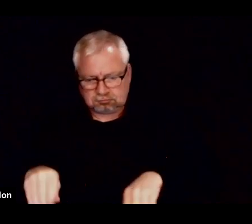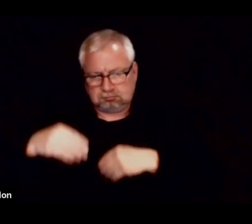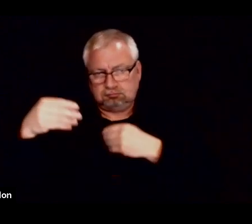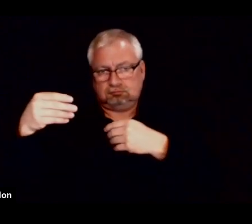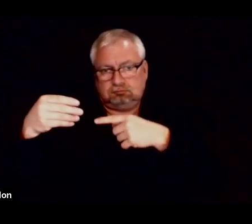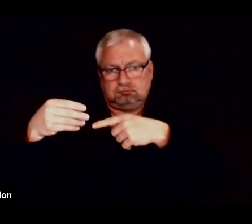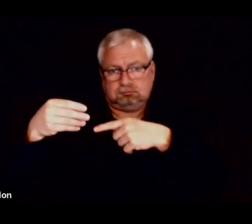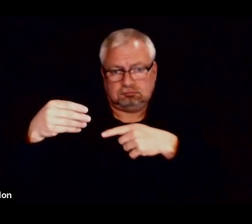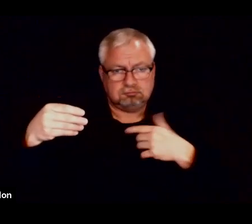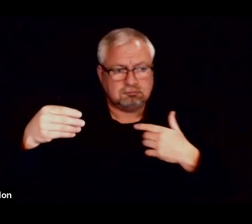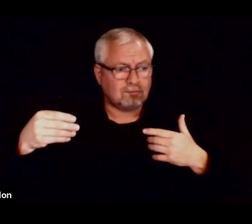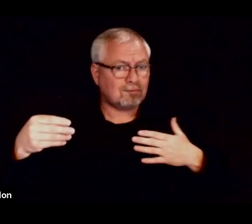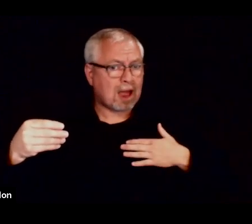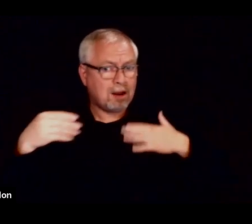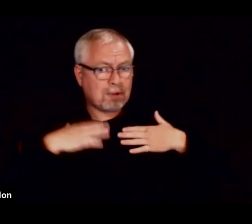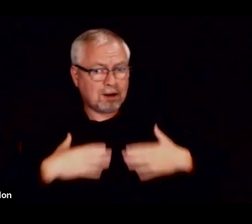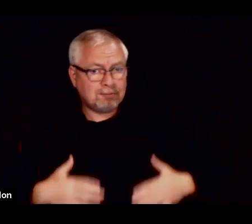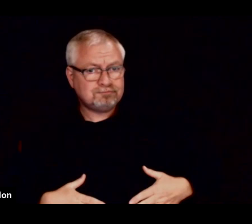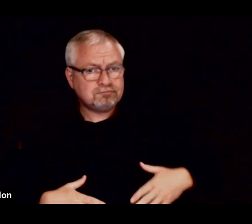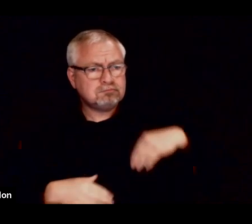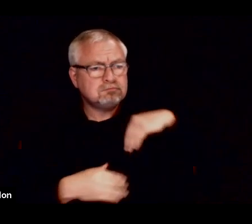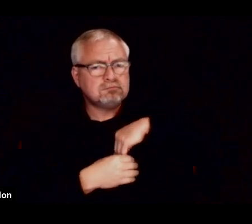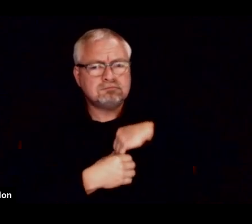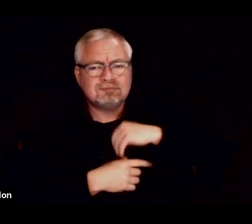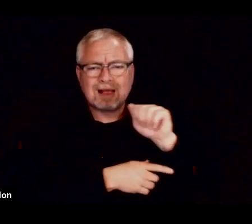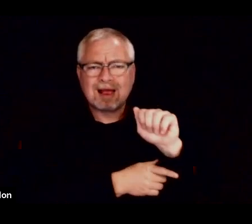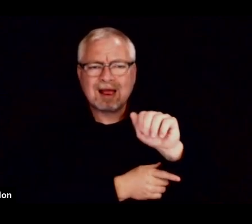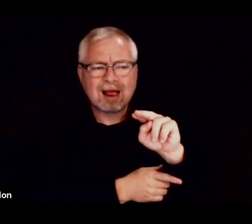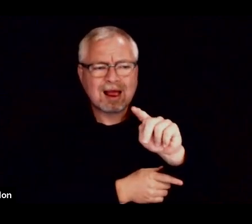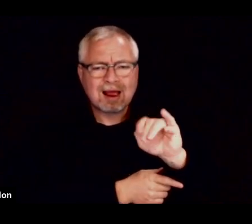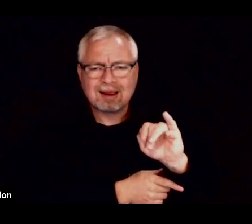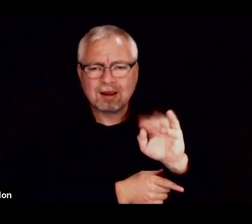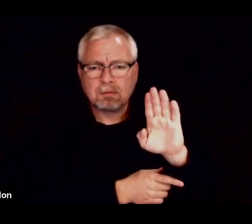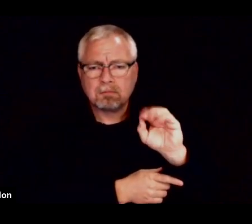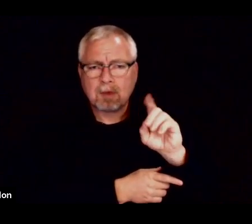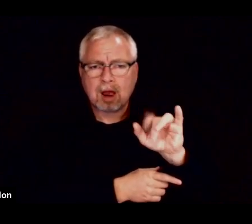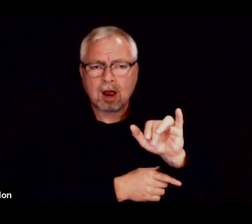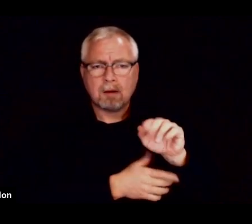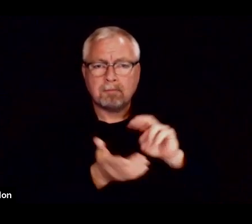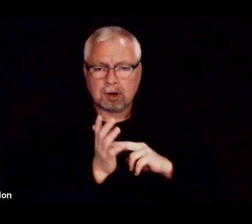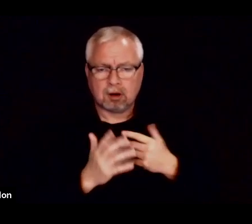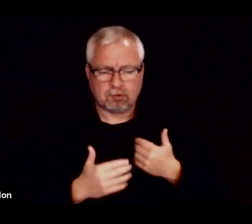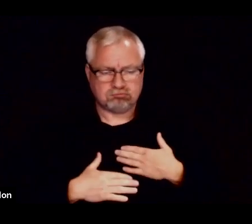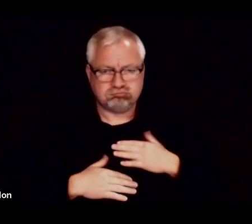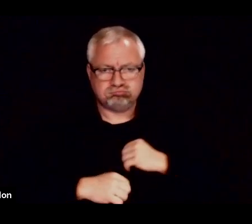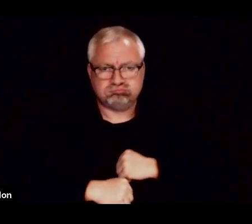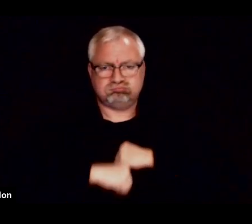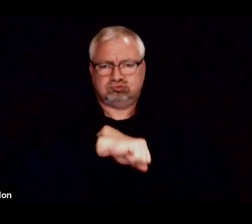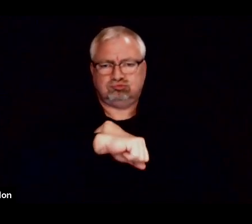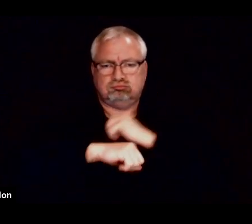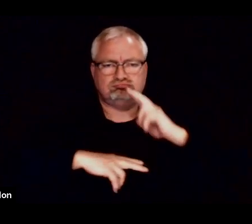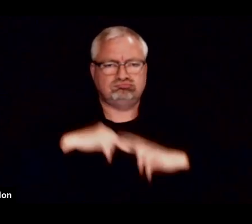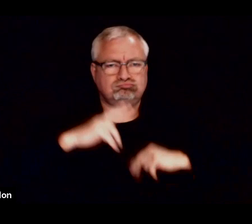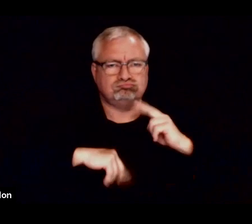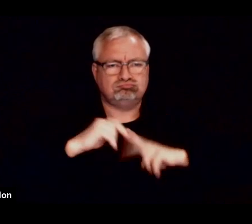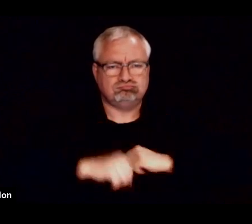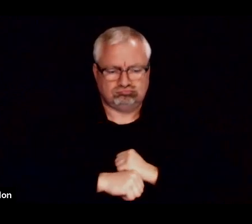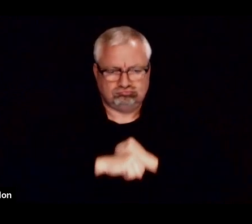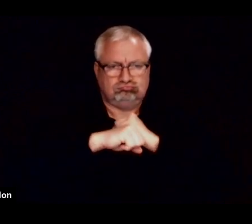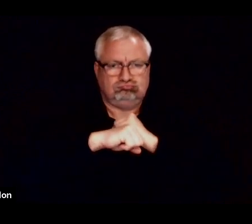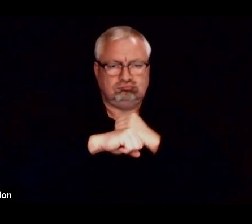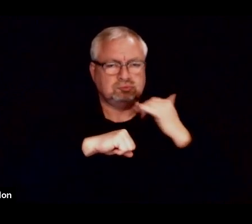developed antibody, a particular component of the immune response to, in this